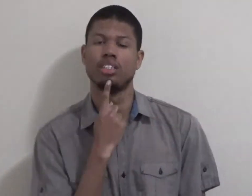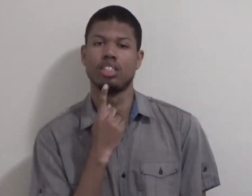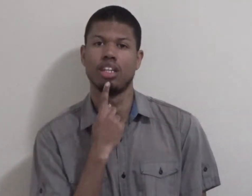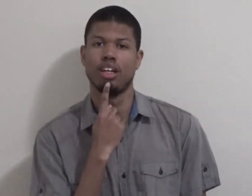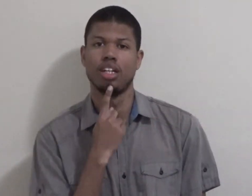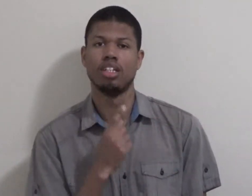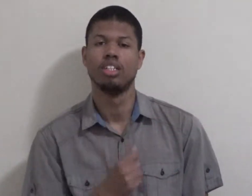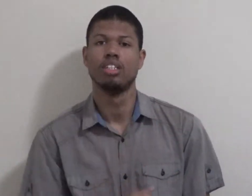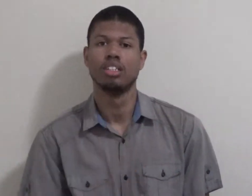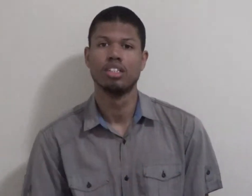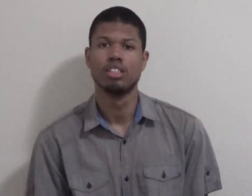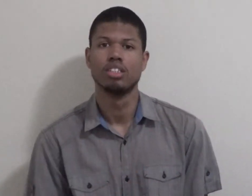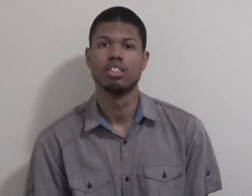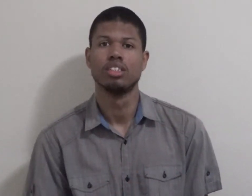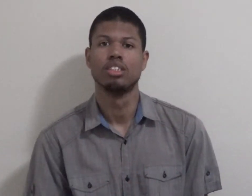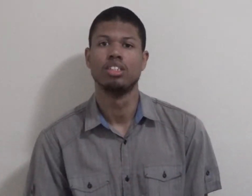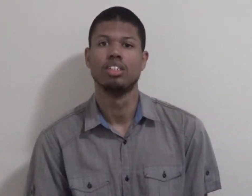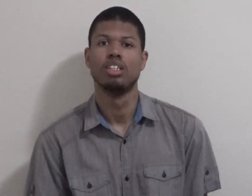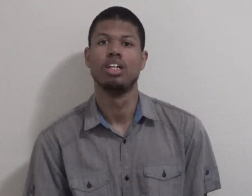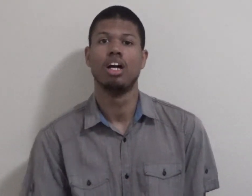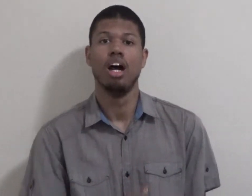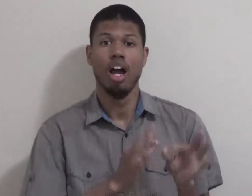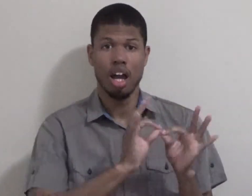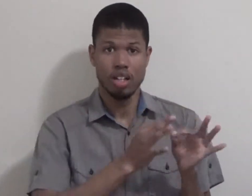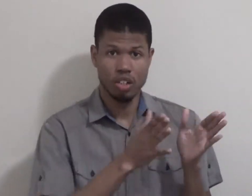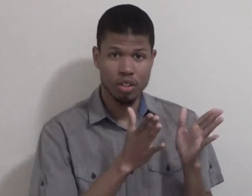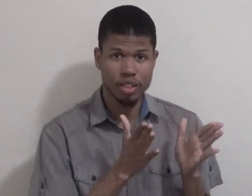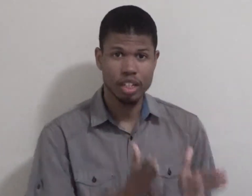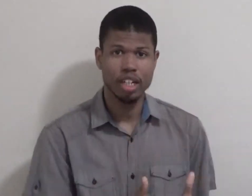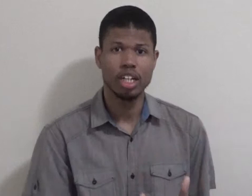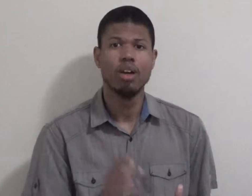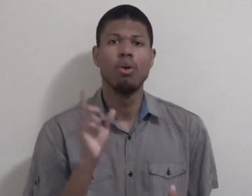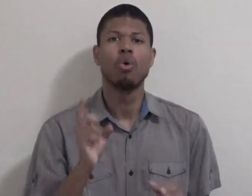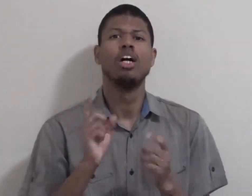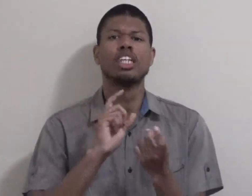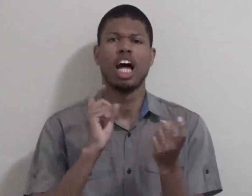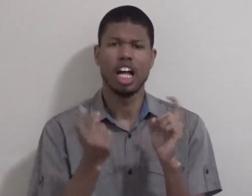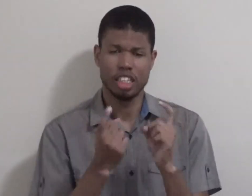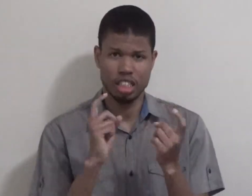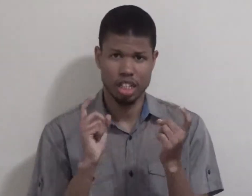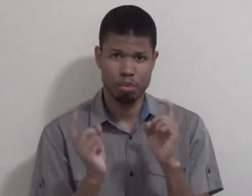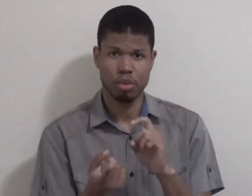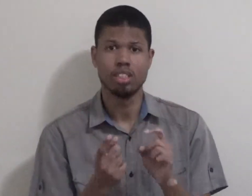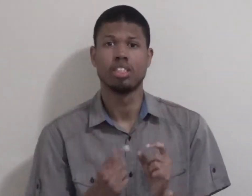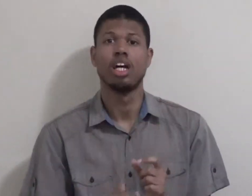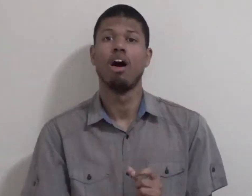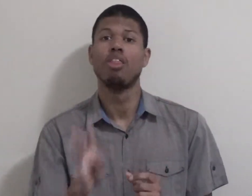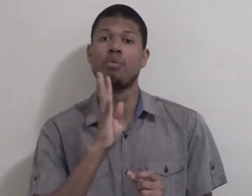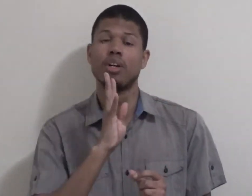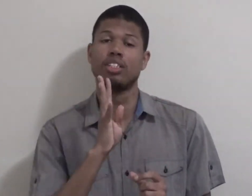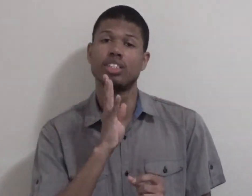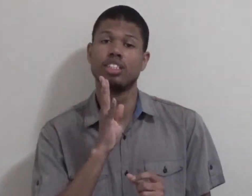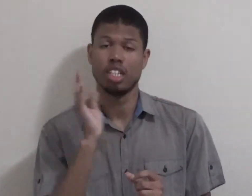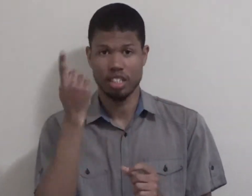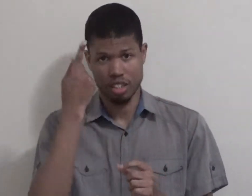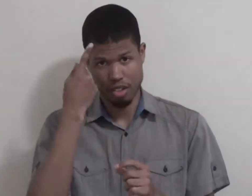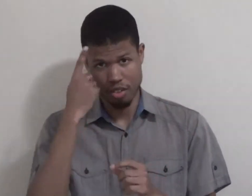Interpreting requires adjustment of the presentation to the English level of the audience and their ability